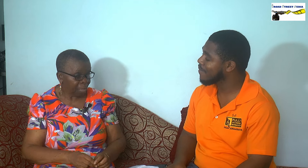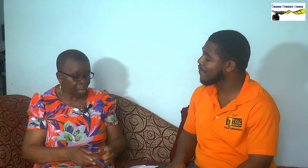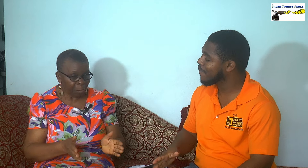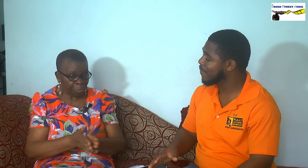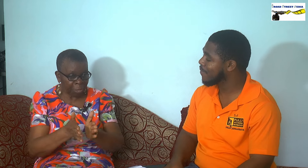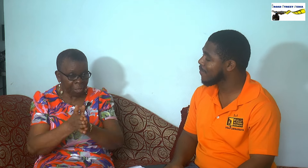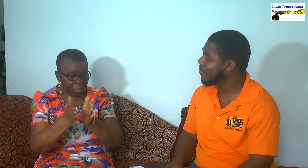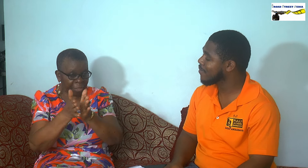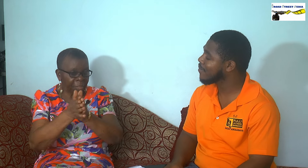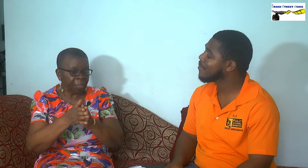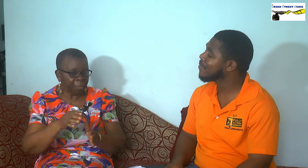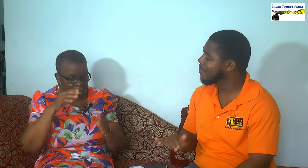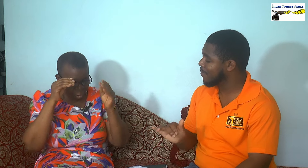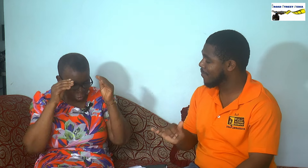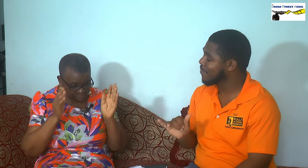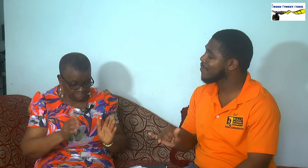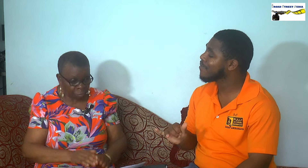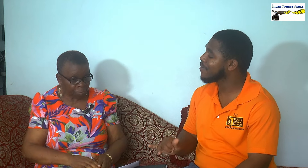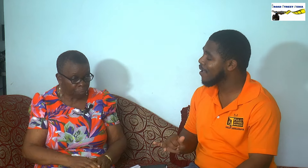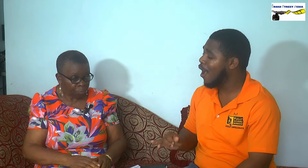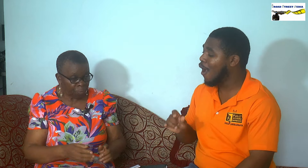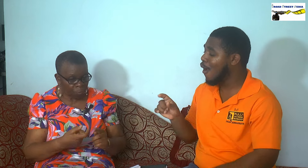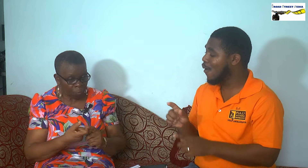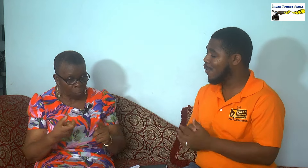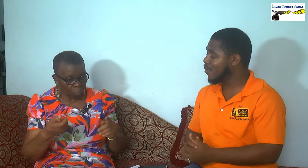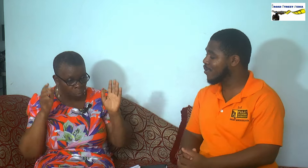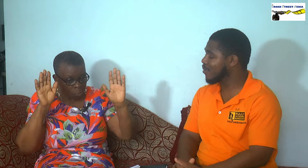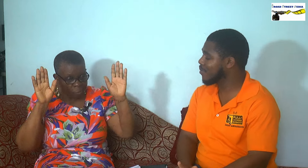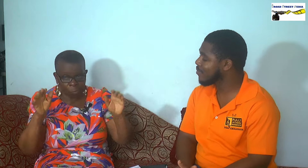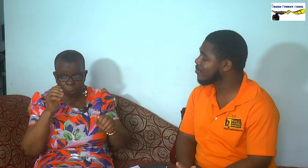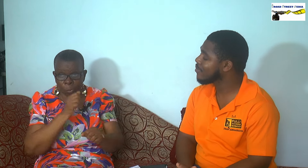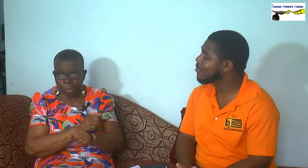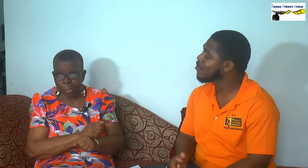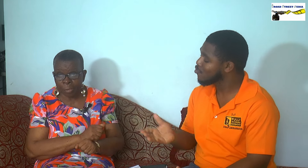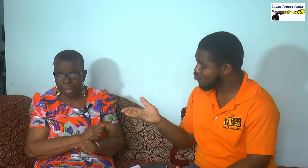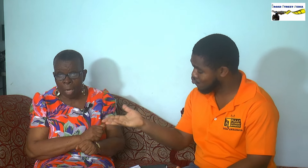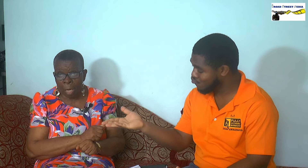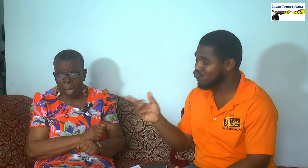and praised the teachers for the wonderful work.